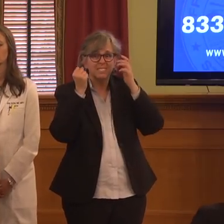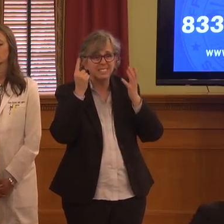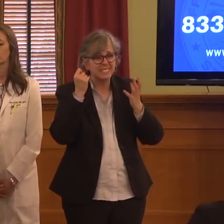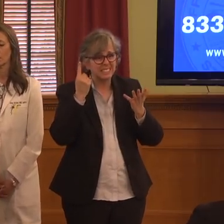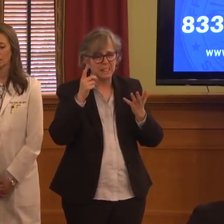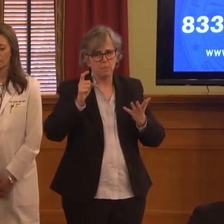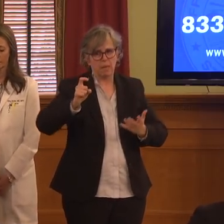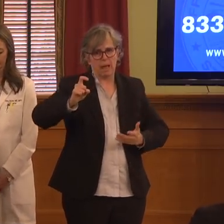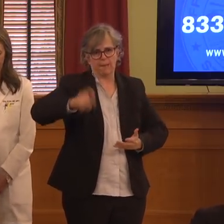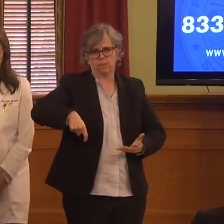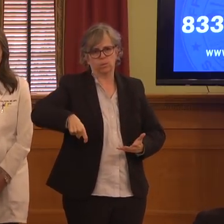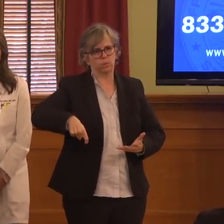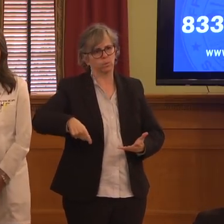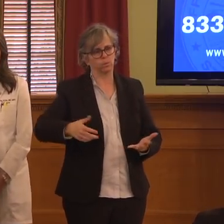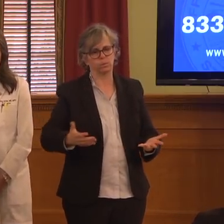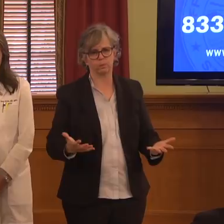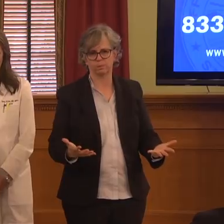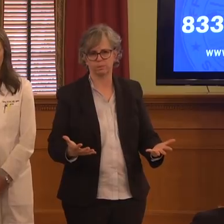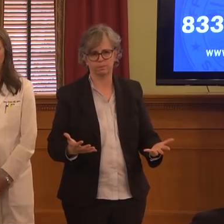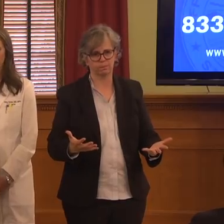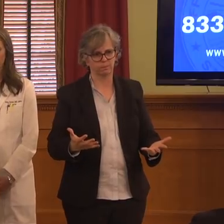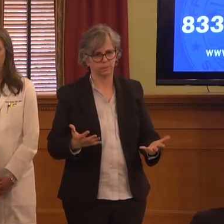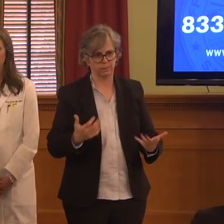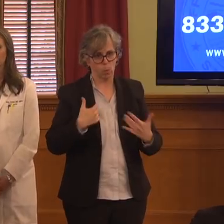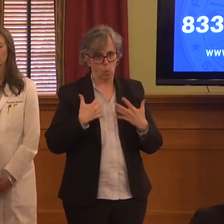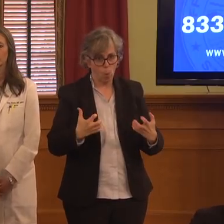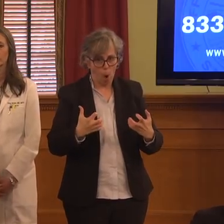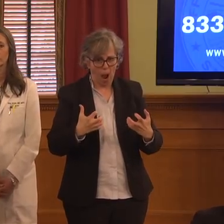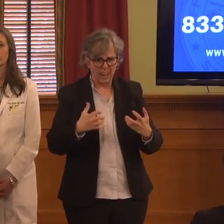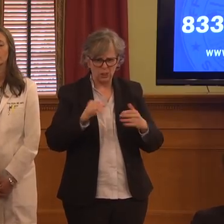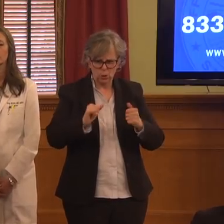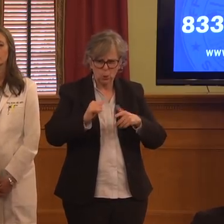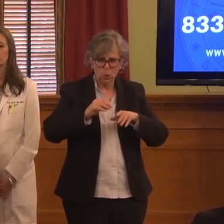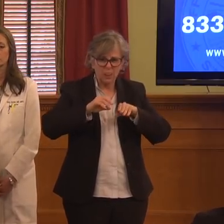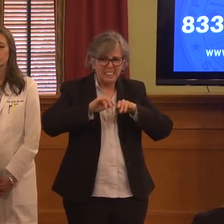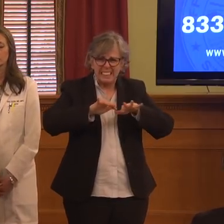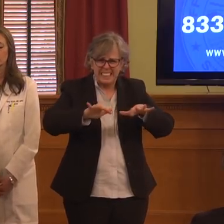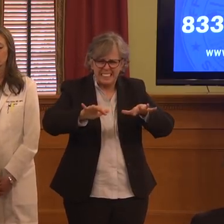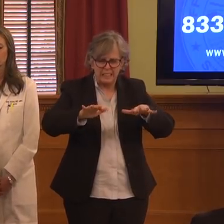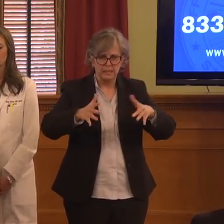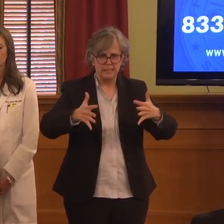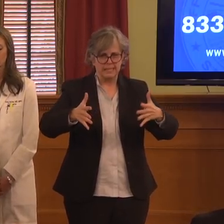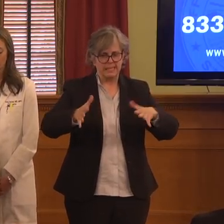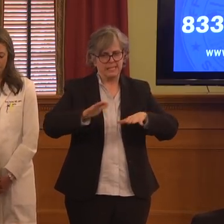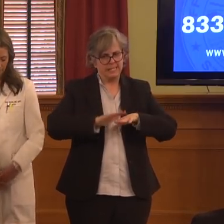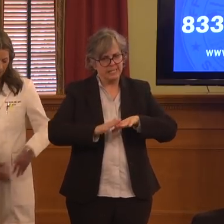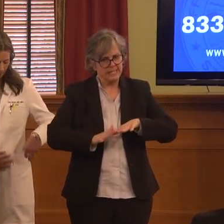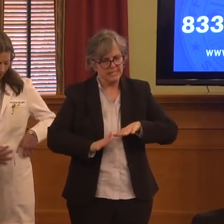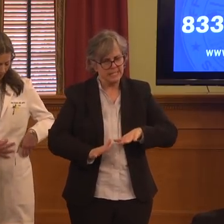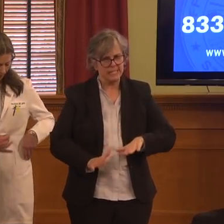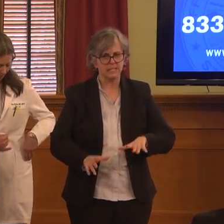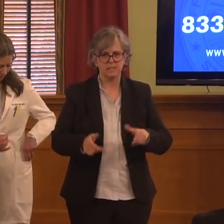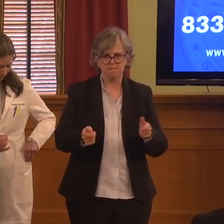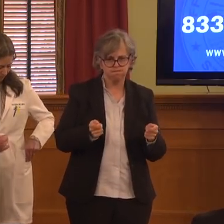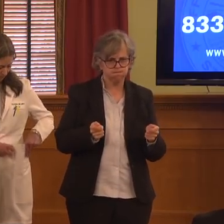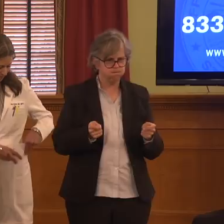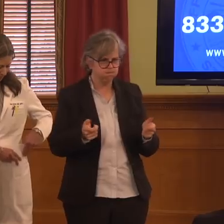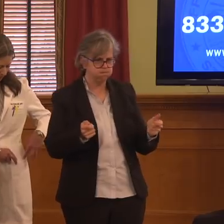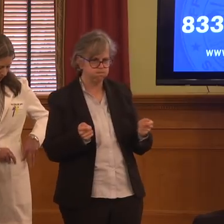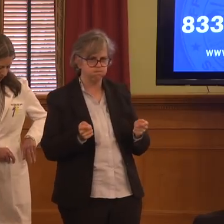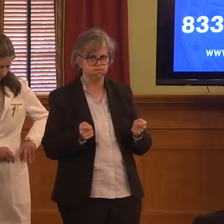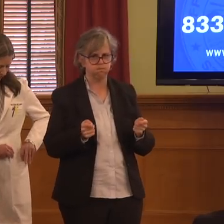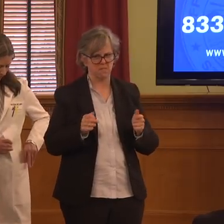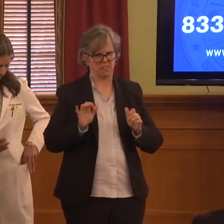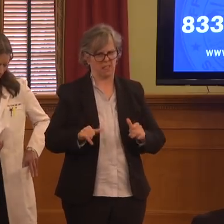do this if we're going to slow this down. I'm going to turn now to Dr. Acton, who's going to talk a little